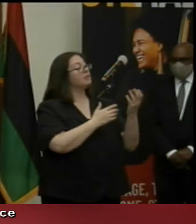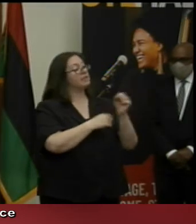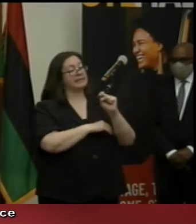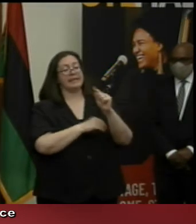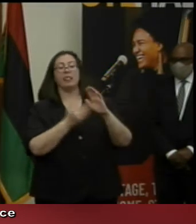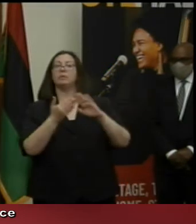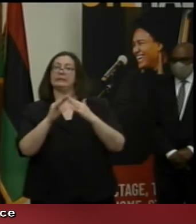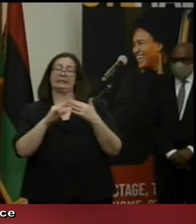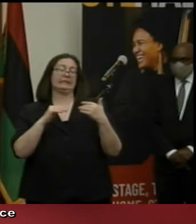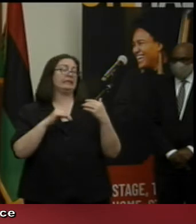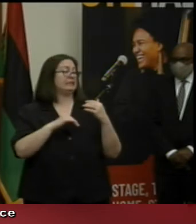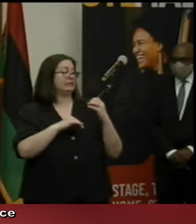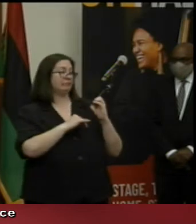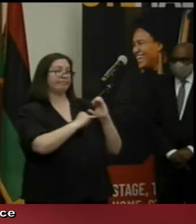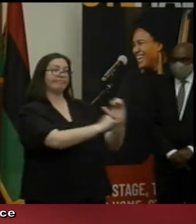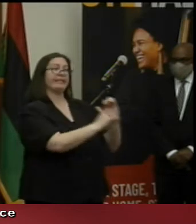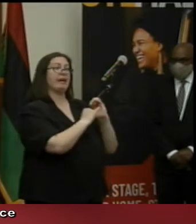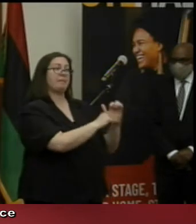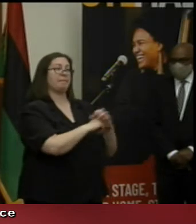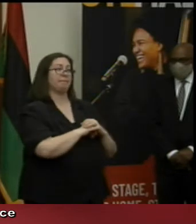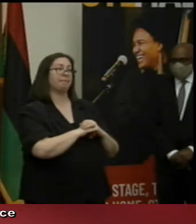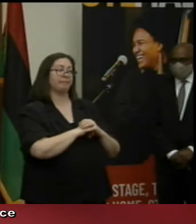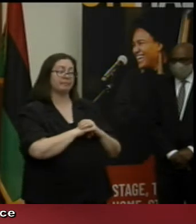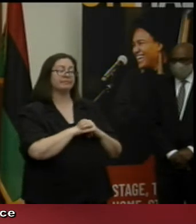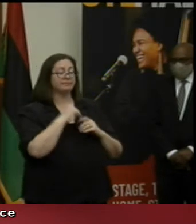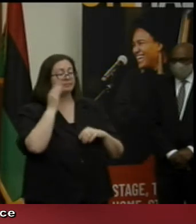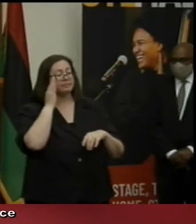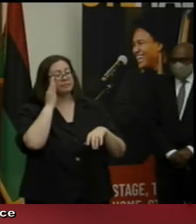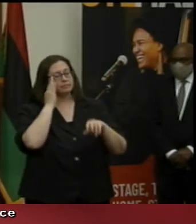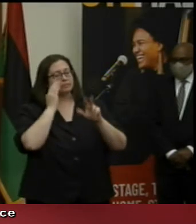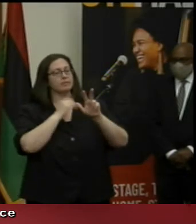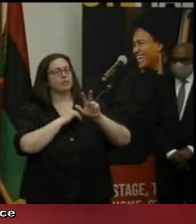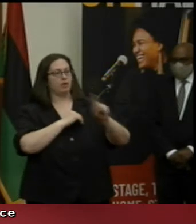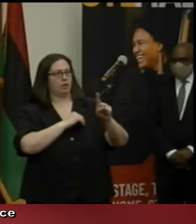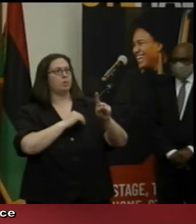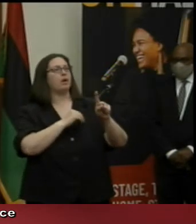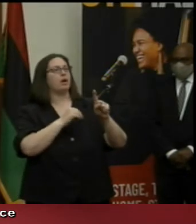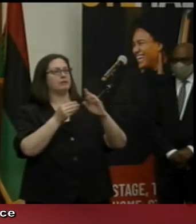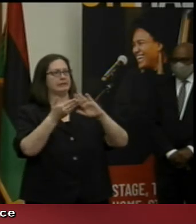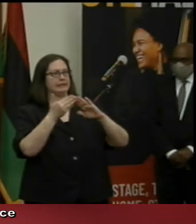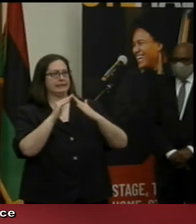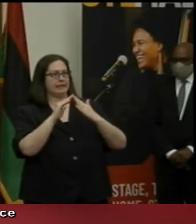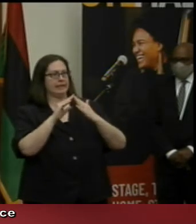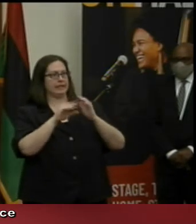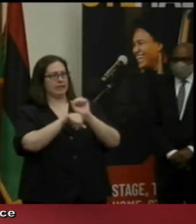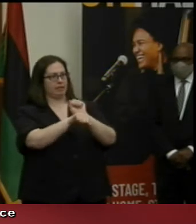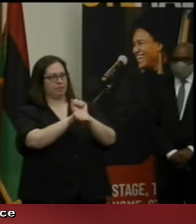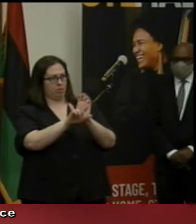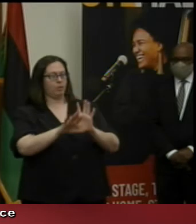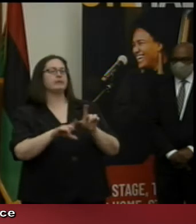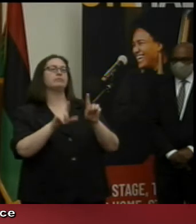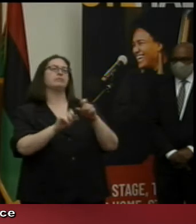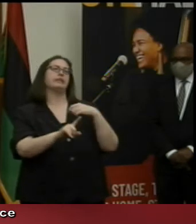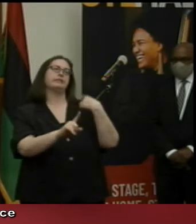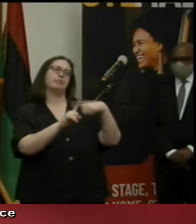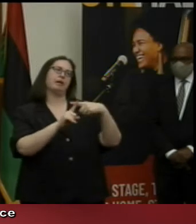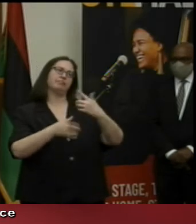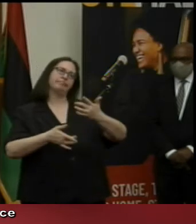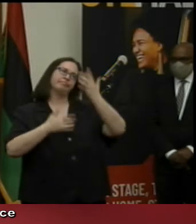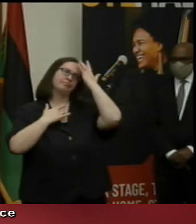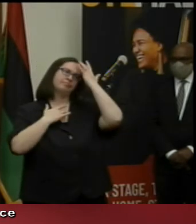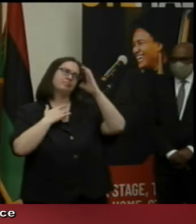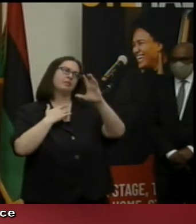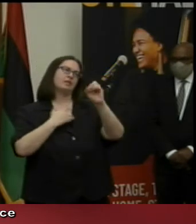For the city of St. Louis, we've had 31 city of St. Louis employees test positive for COVID-19.